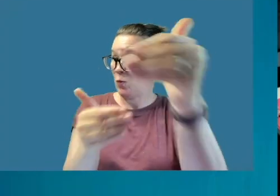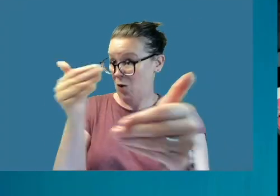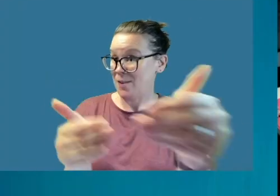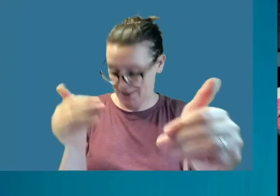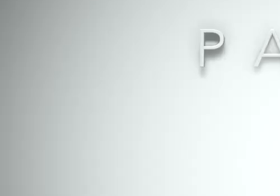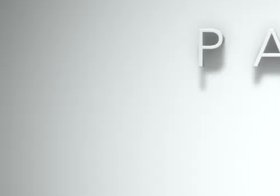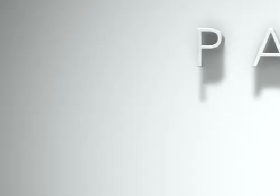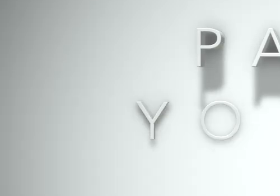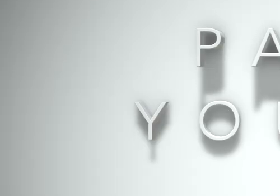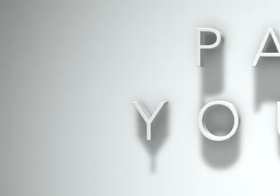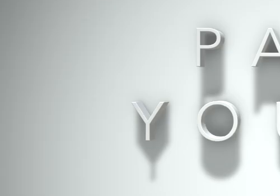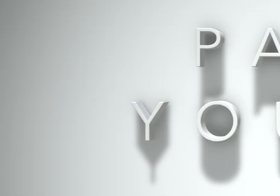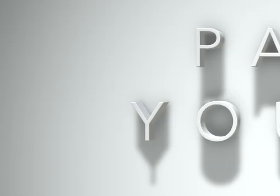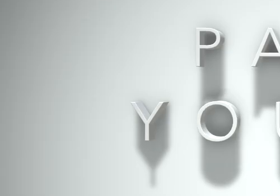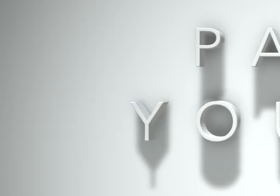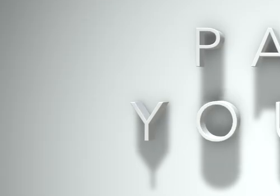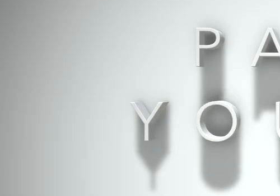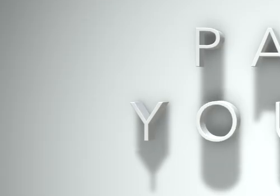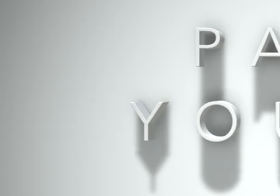it'll make things easier.